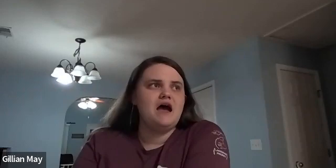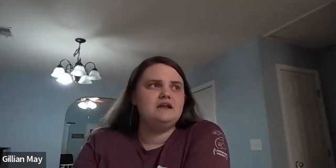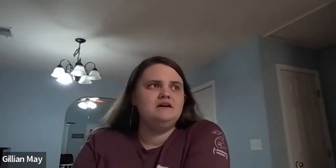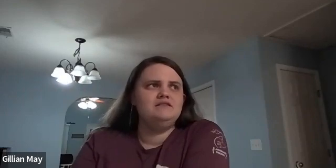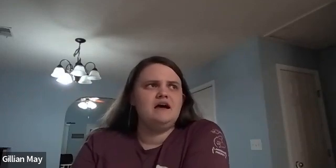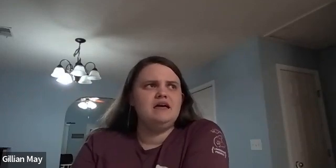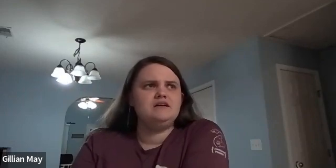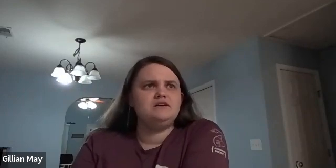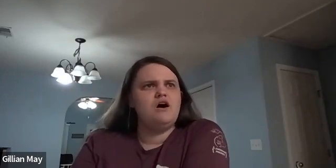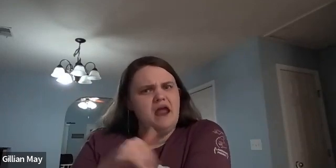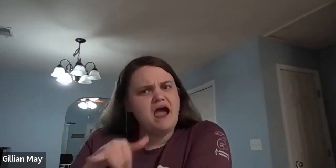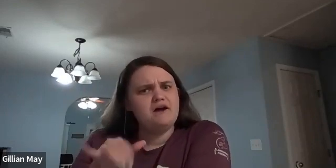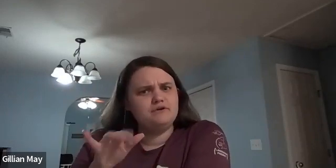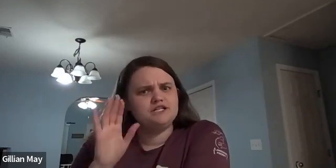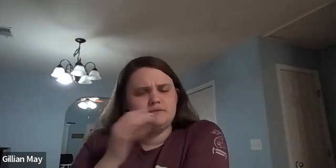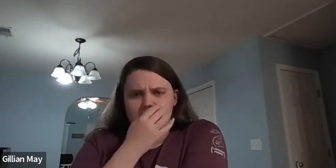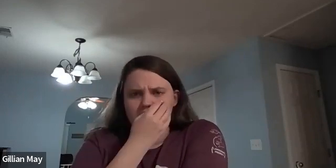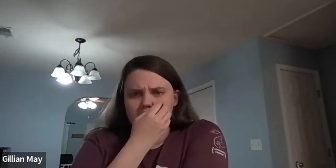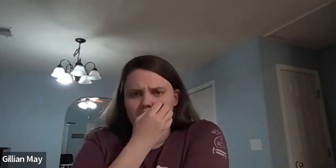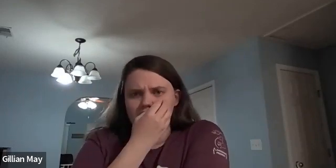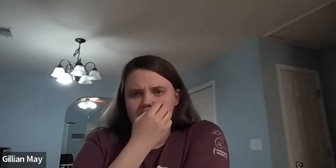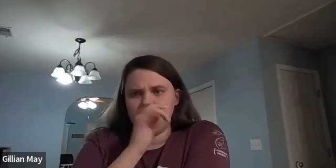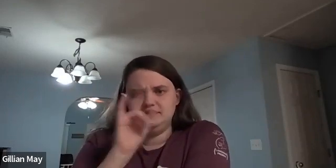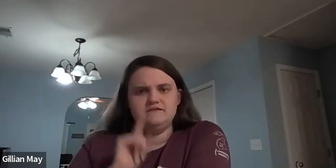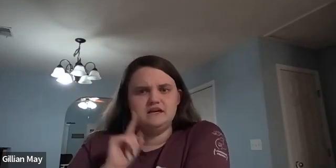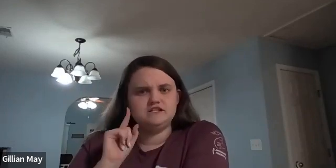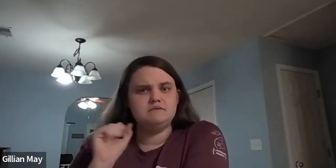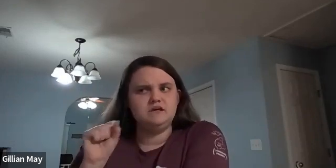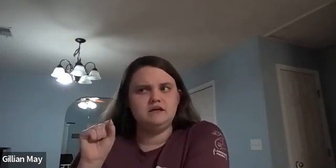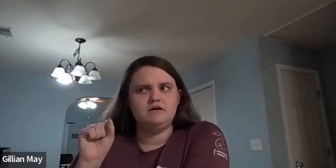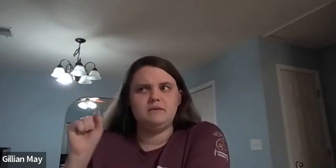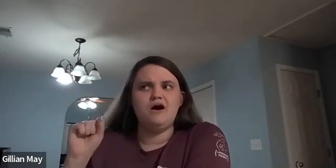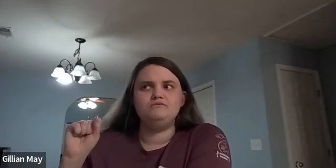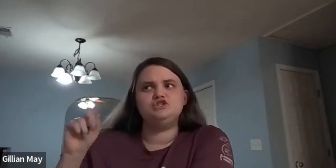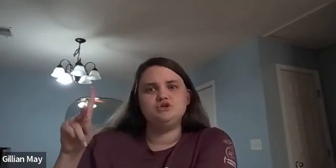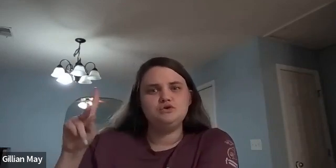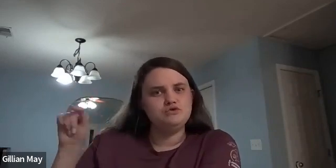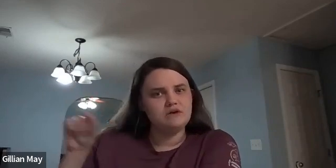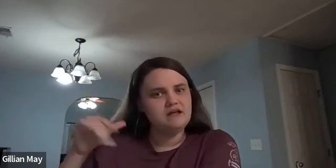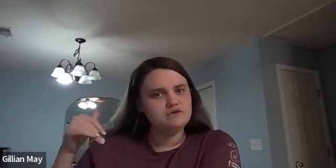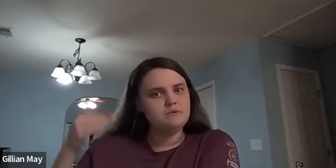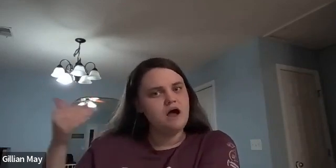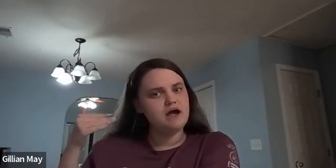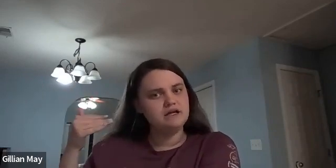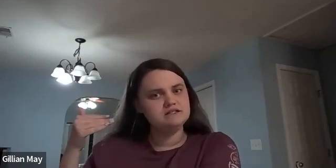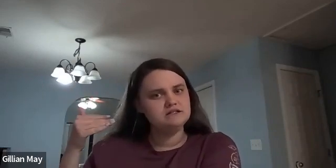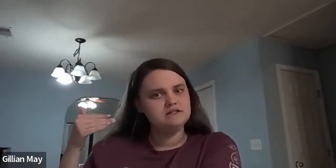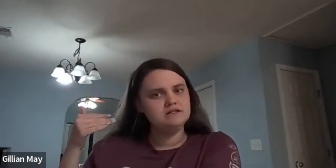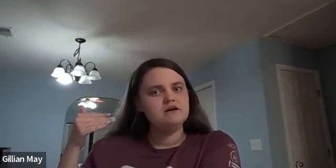that like on average about all like deaf kids are about 2 grade levels behind